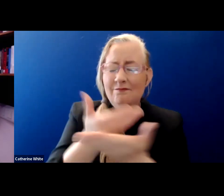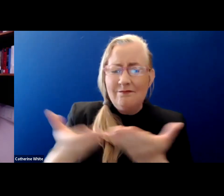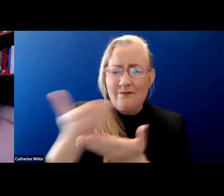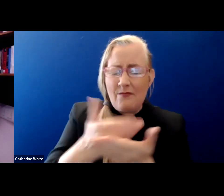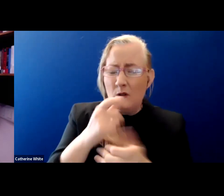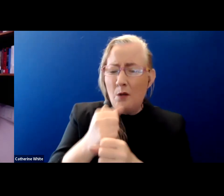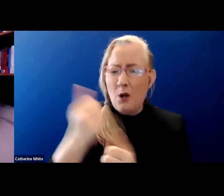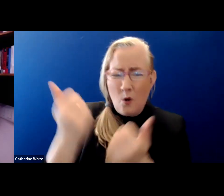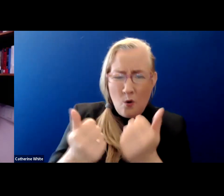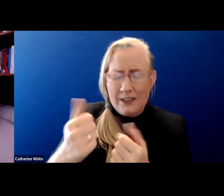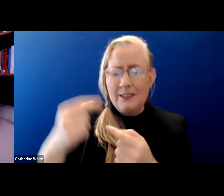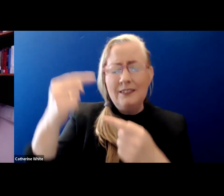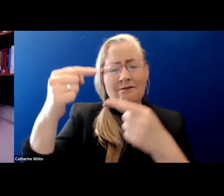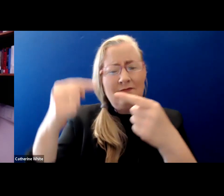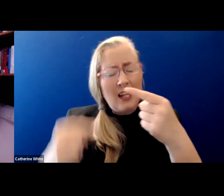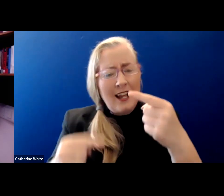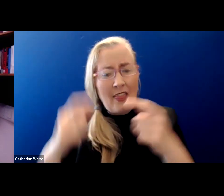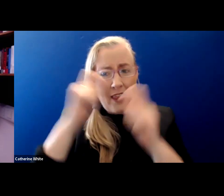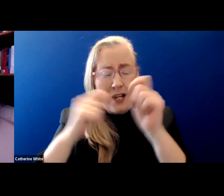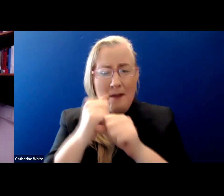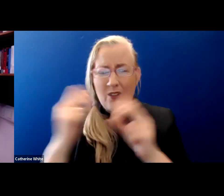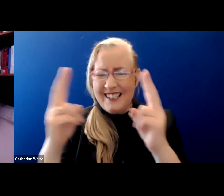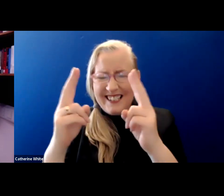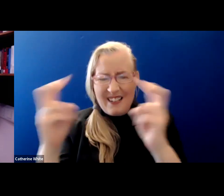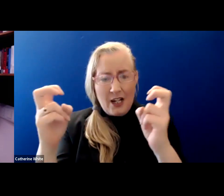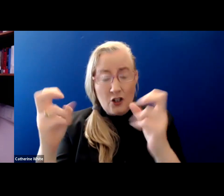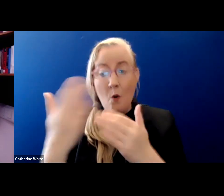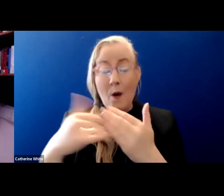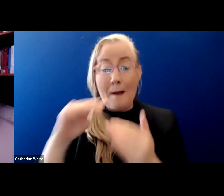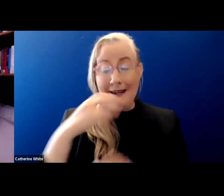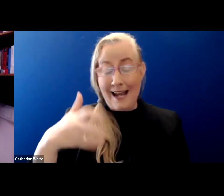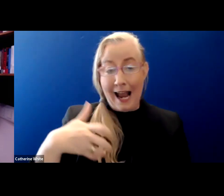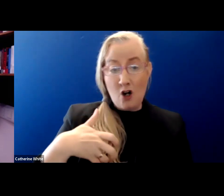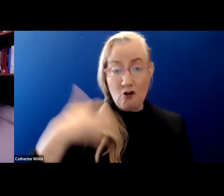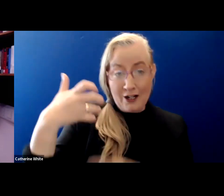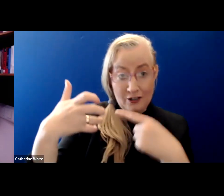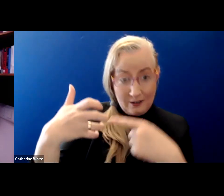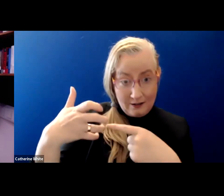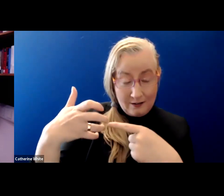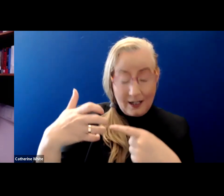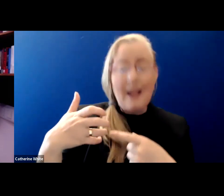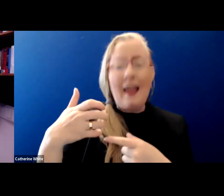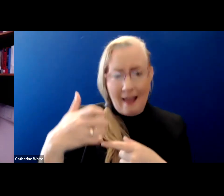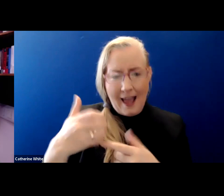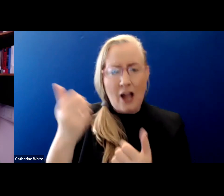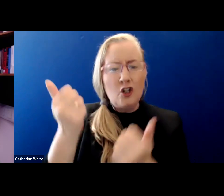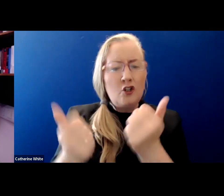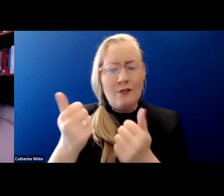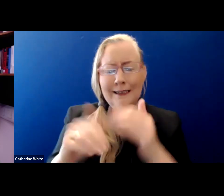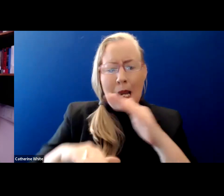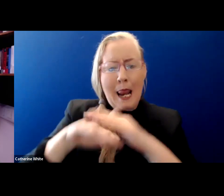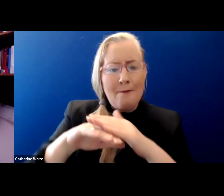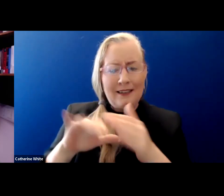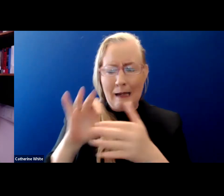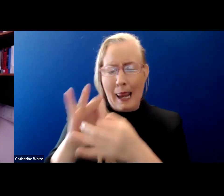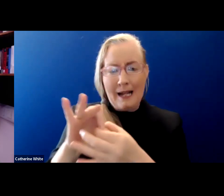court and to consider issues around the definition of the crime of aggression and the exercise of the court's jurisdiction over